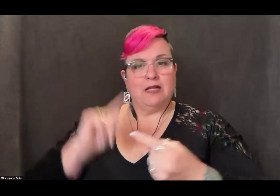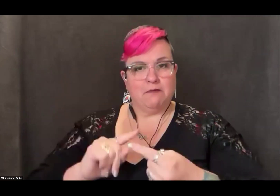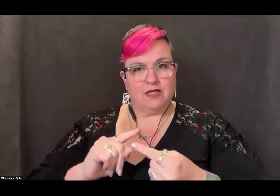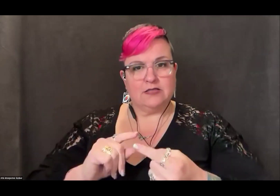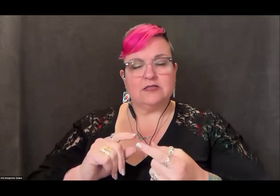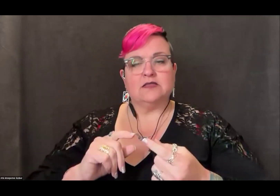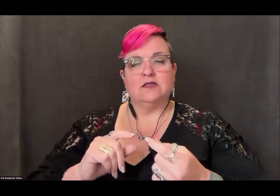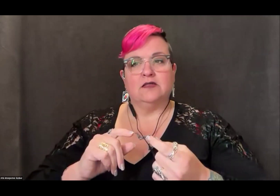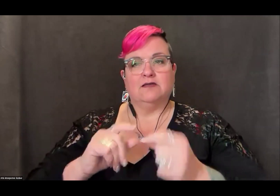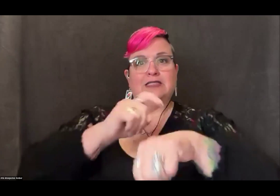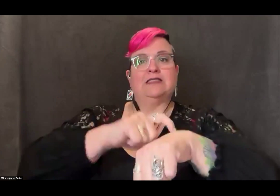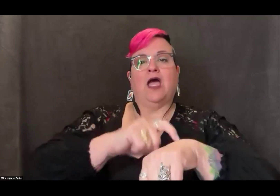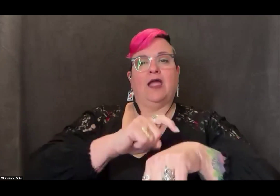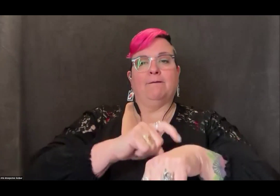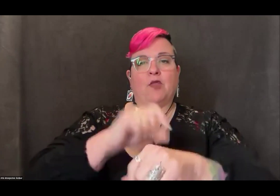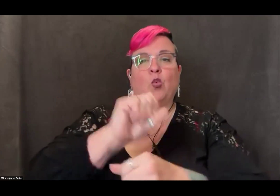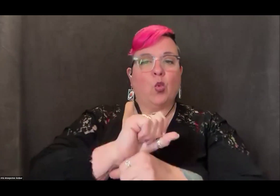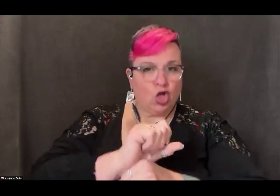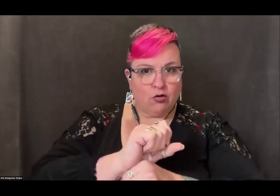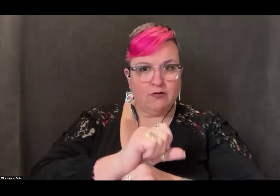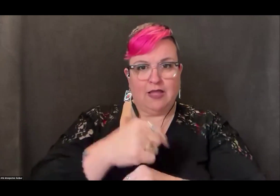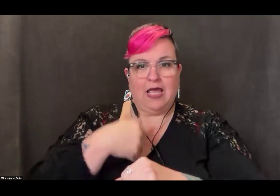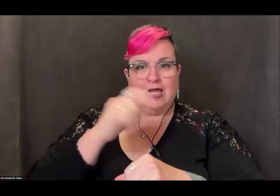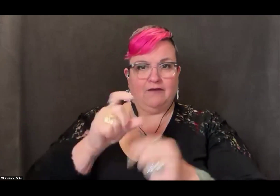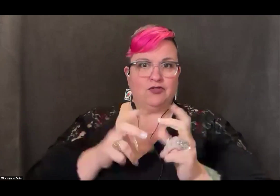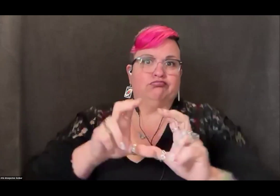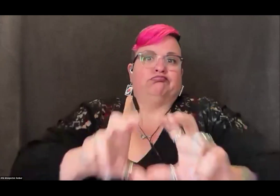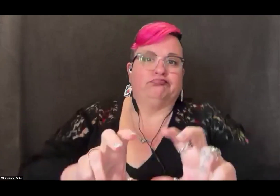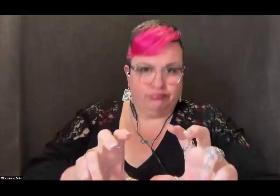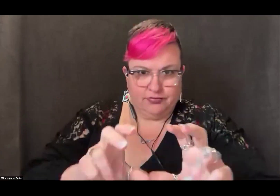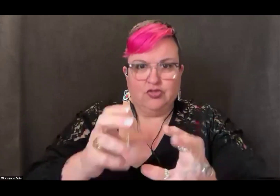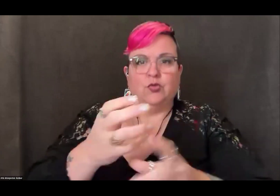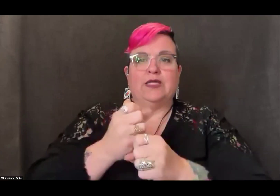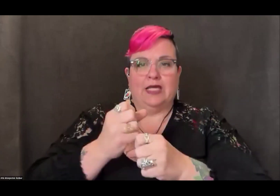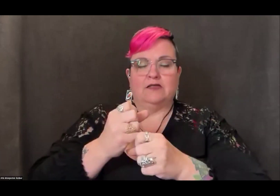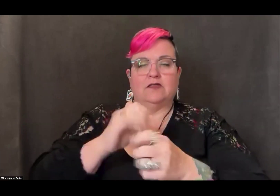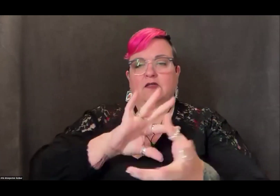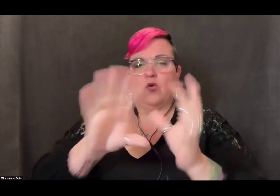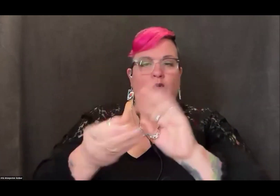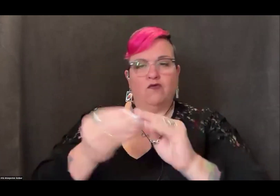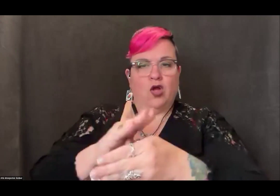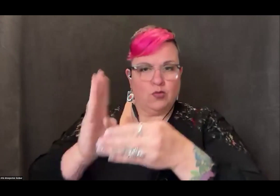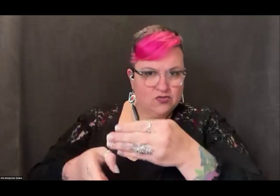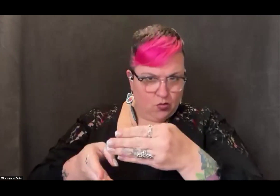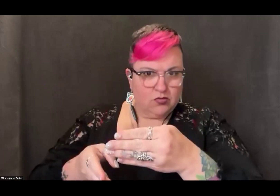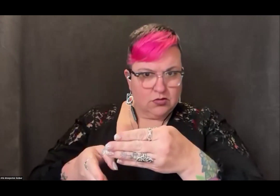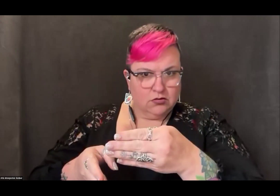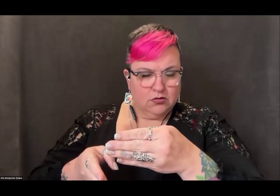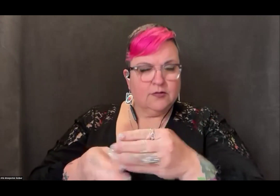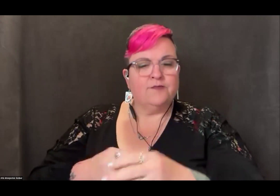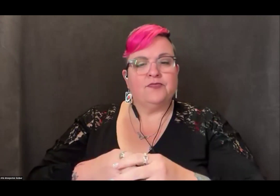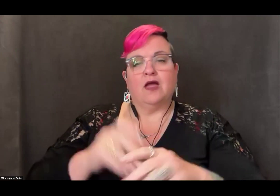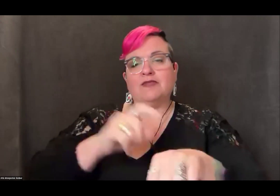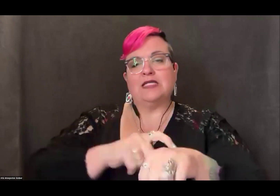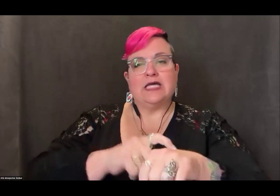of time, work that I'm putting in to getting the overall result. The